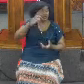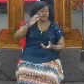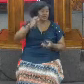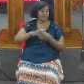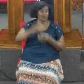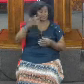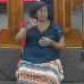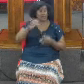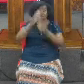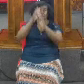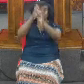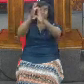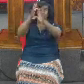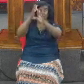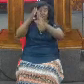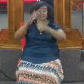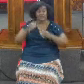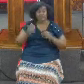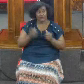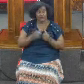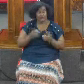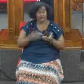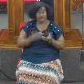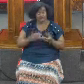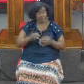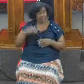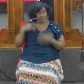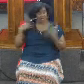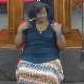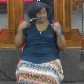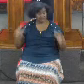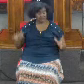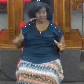his Father with the holy angels.